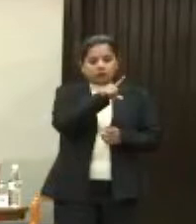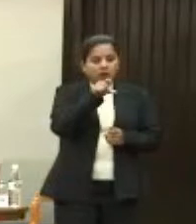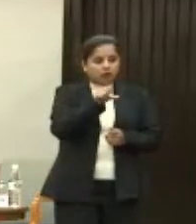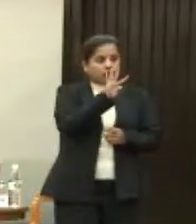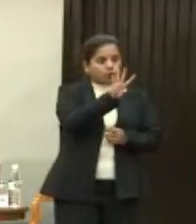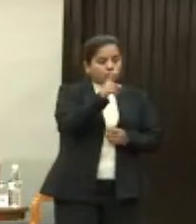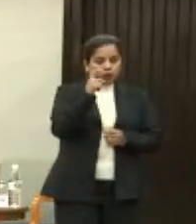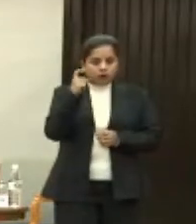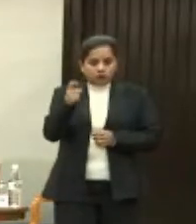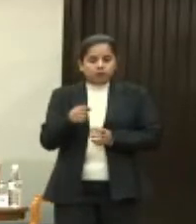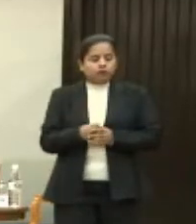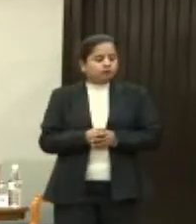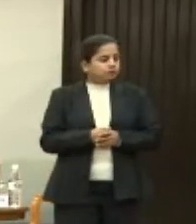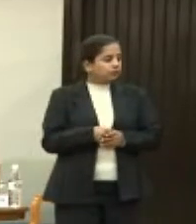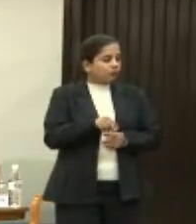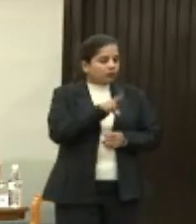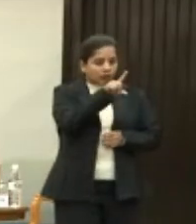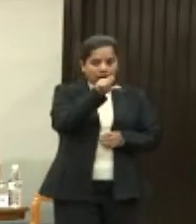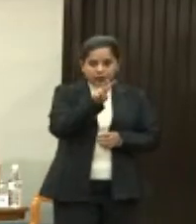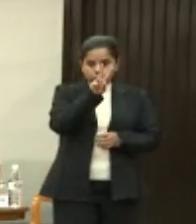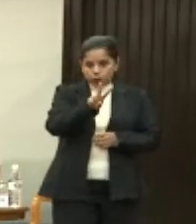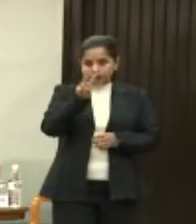1947 to 1922,